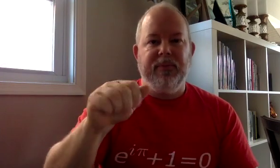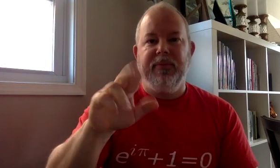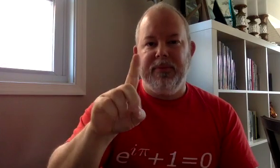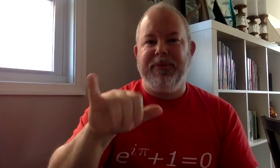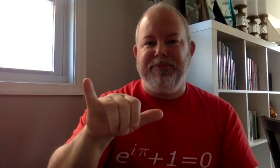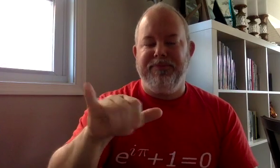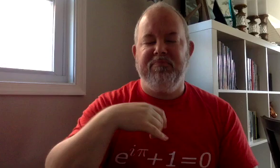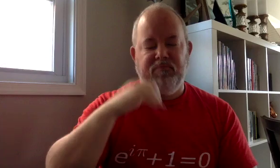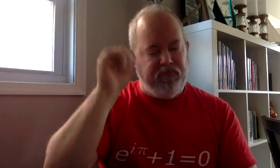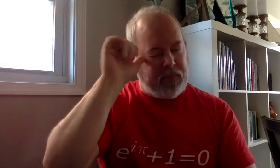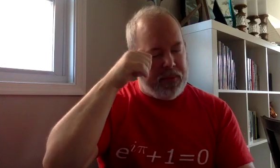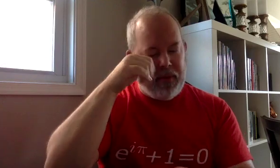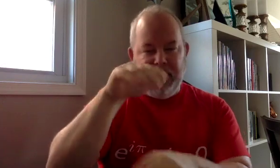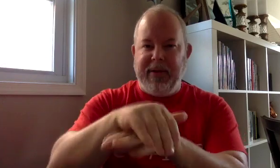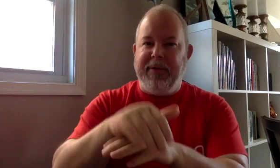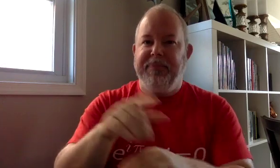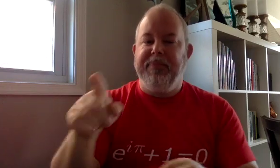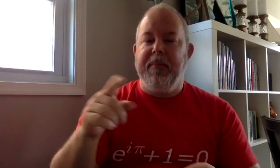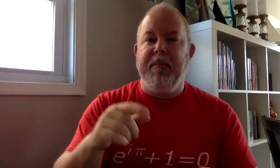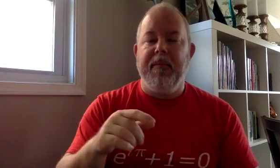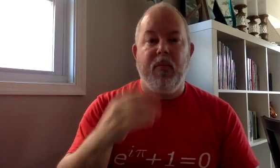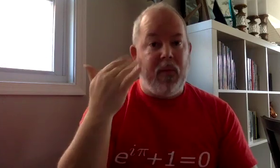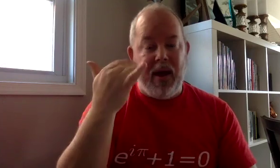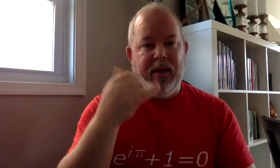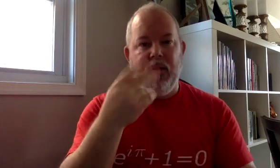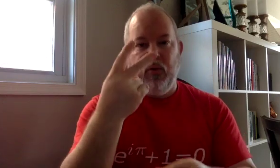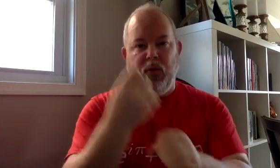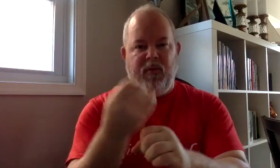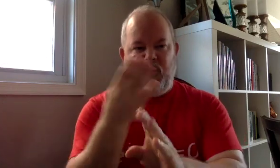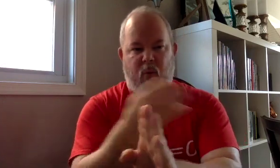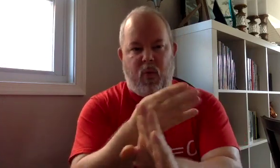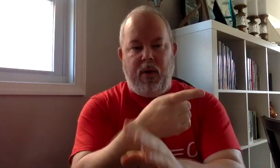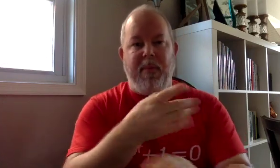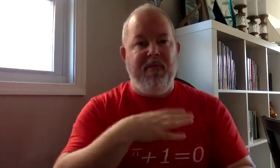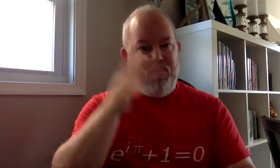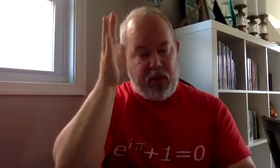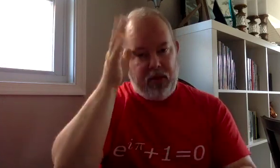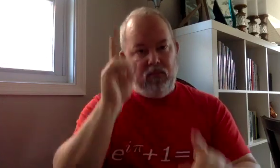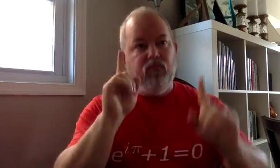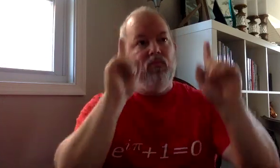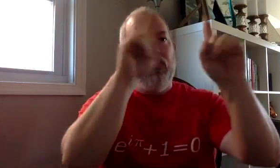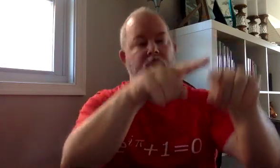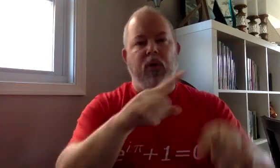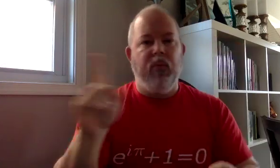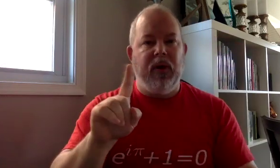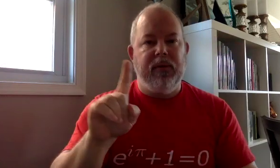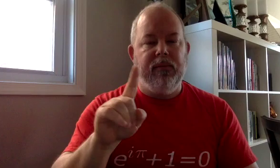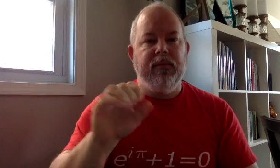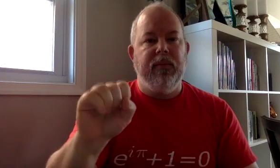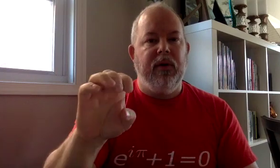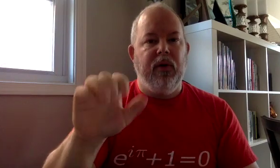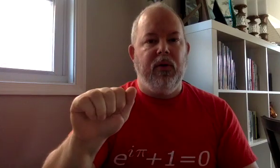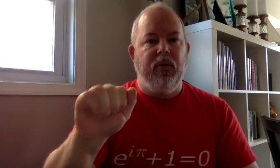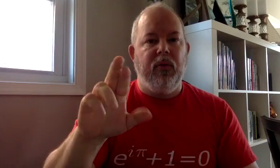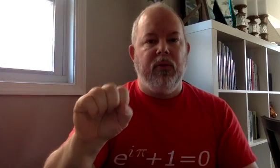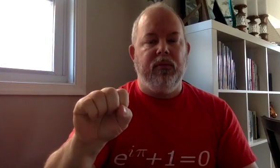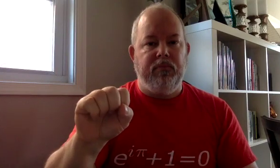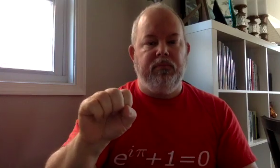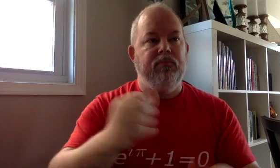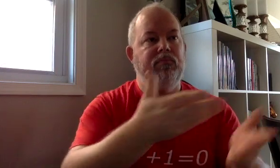Colin, it's great to have you with us. Thank you, Frank. Good to see you. And thanks to all of you for watching this hour of this show here on MSNBC. I'll see you in an hour over on NBC